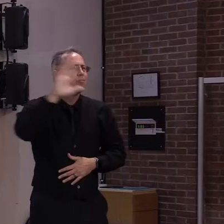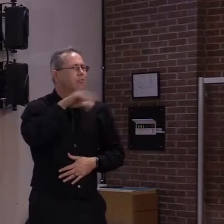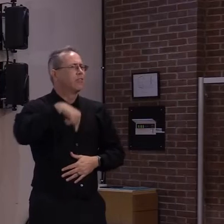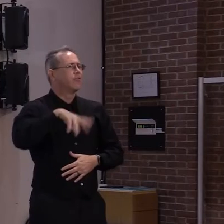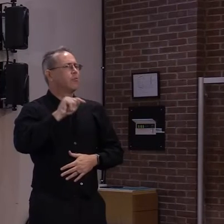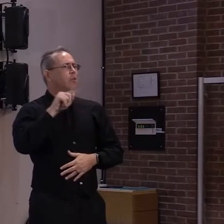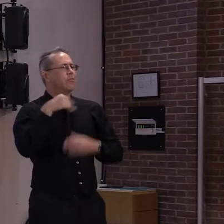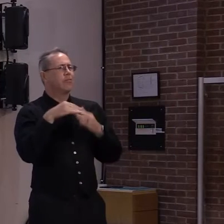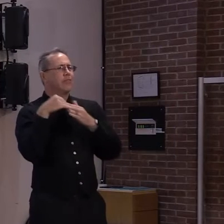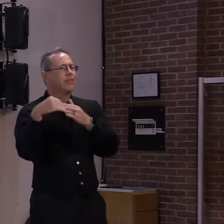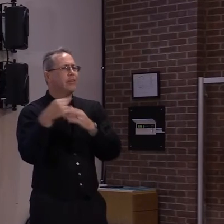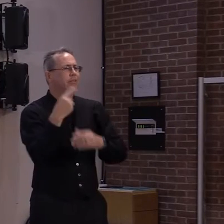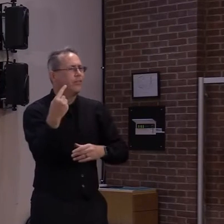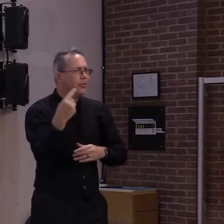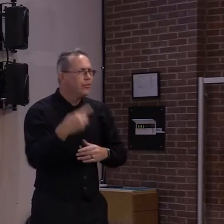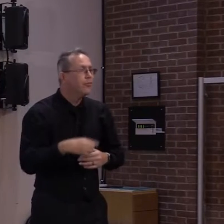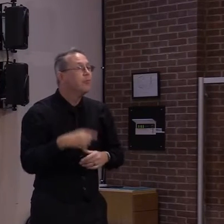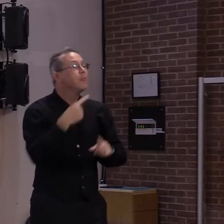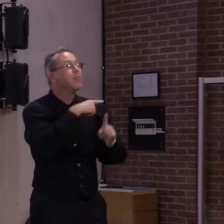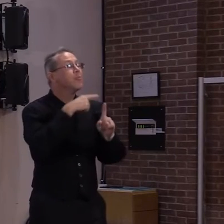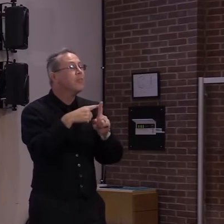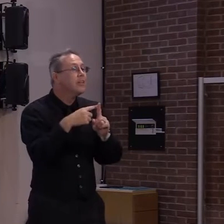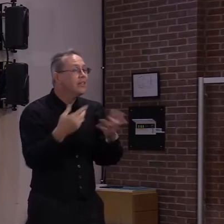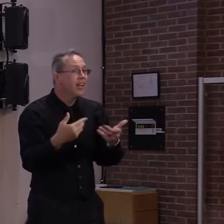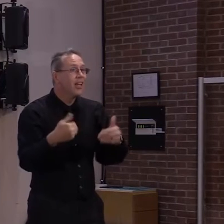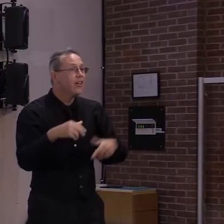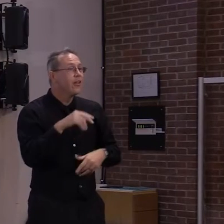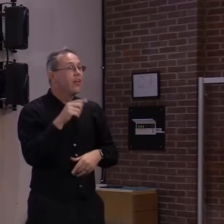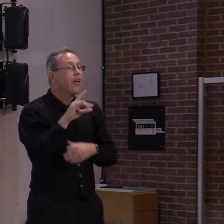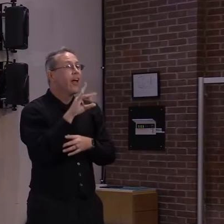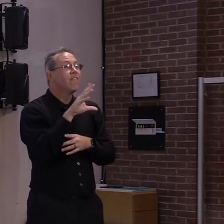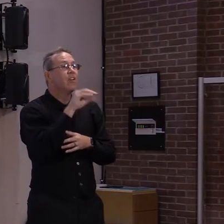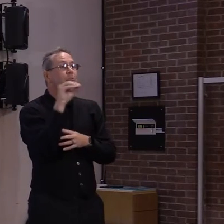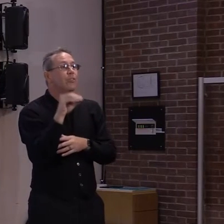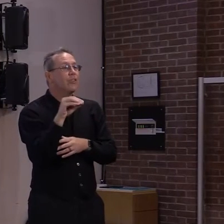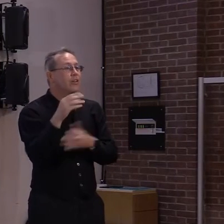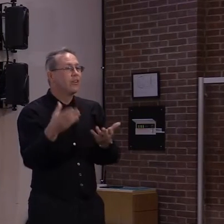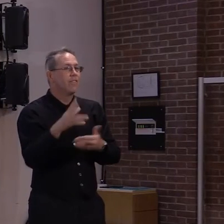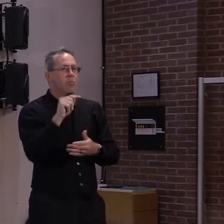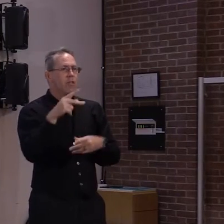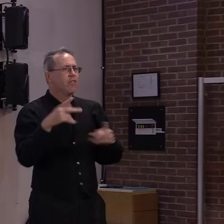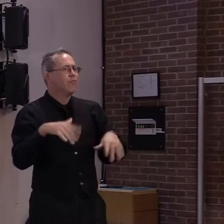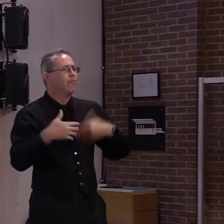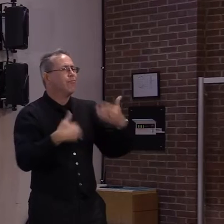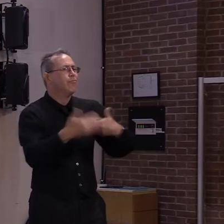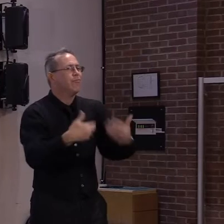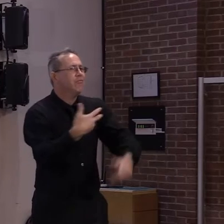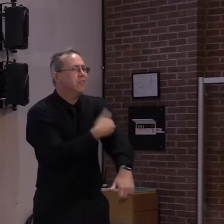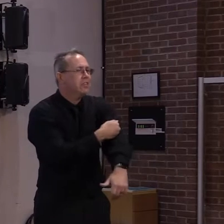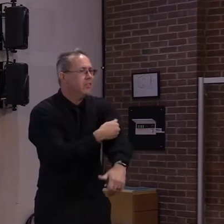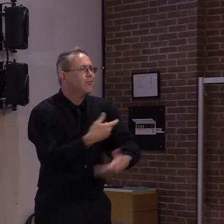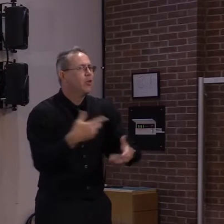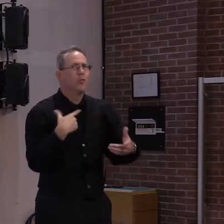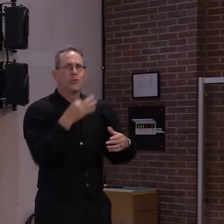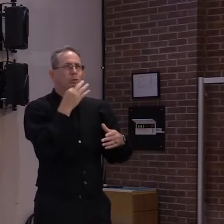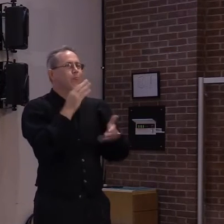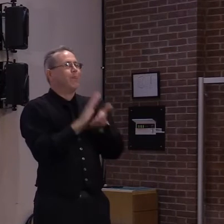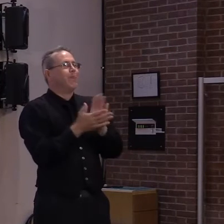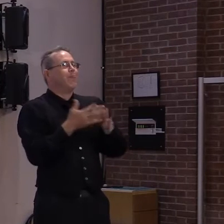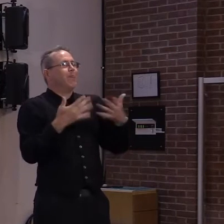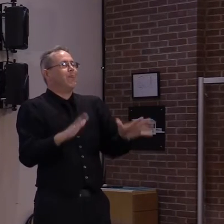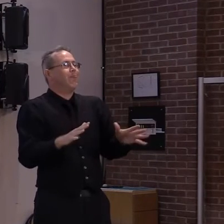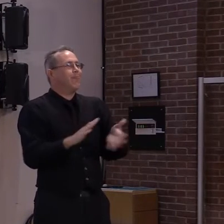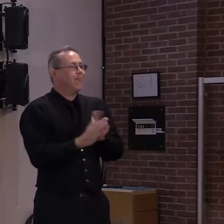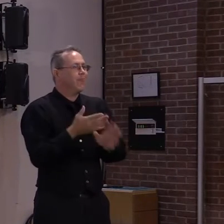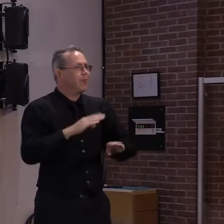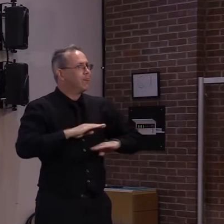now has over 75% of its entire population that has started vaccination, being the first state and the only